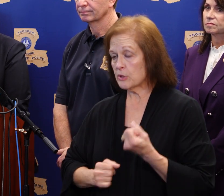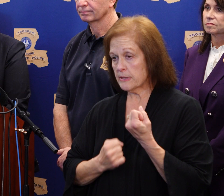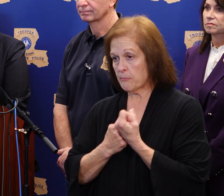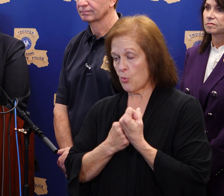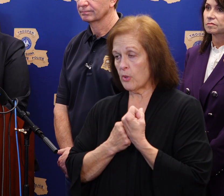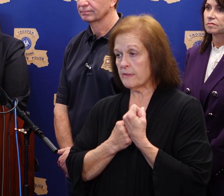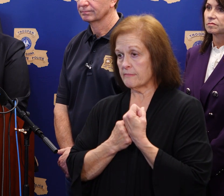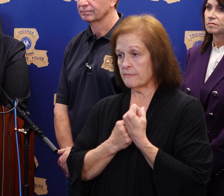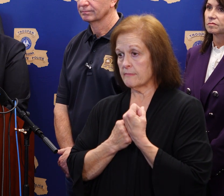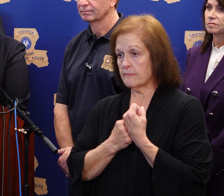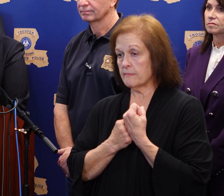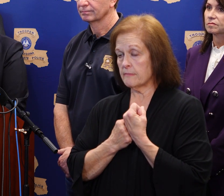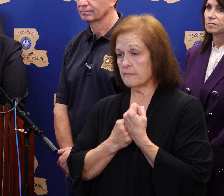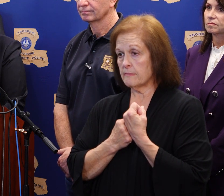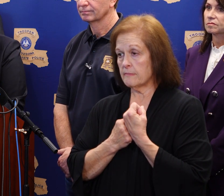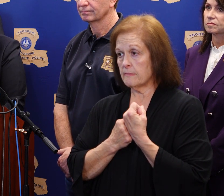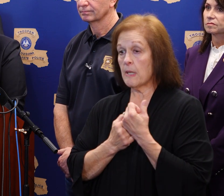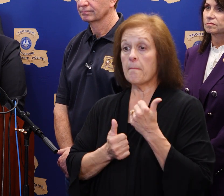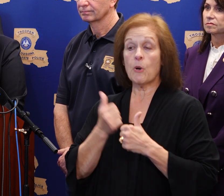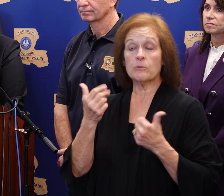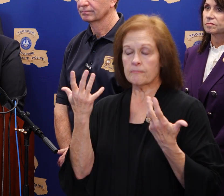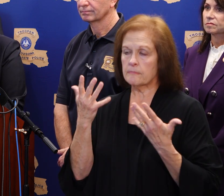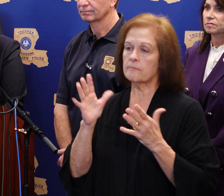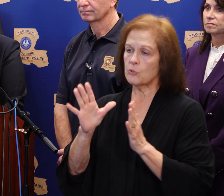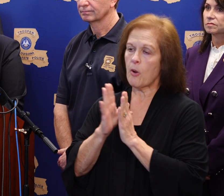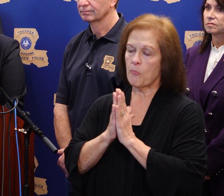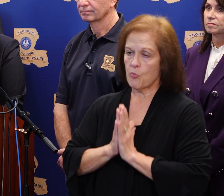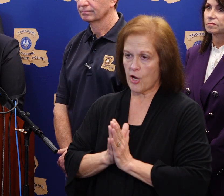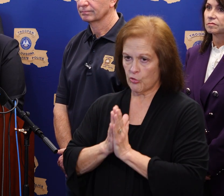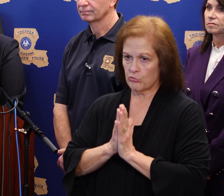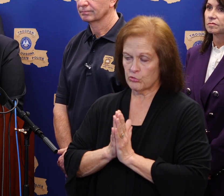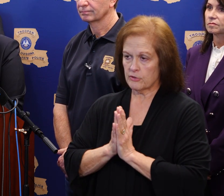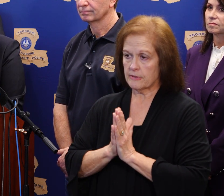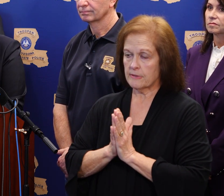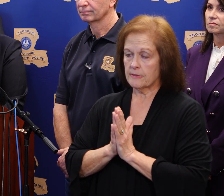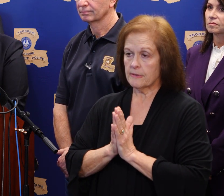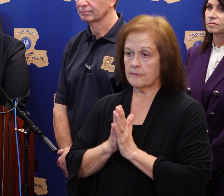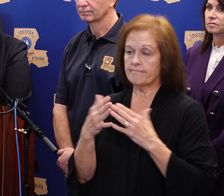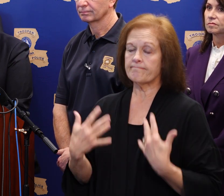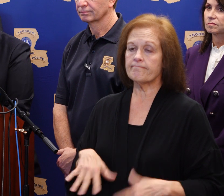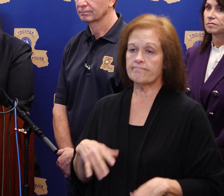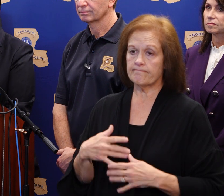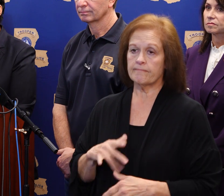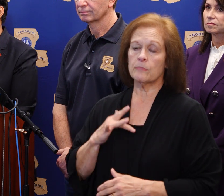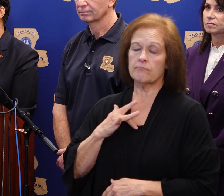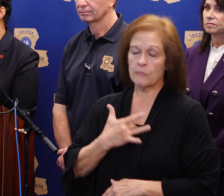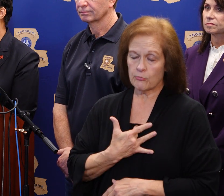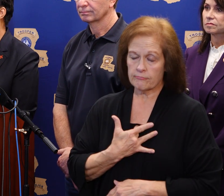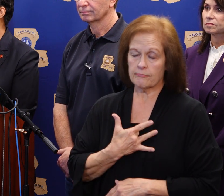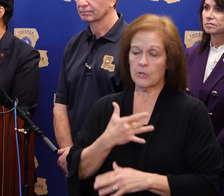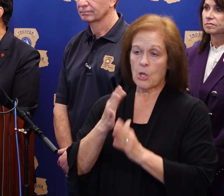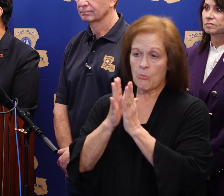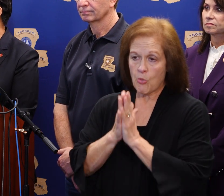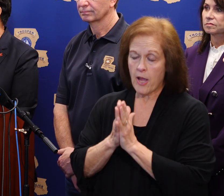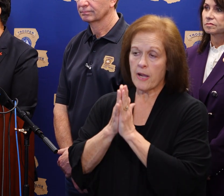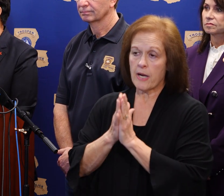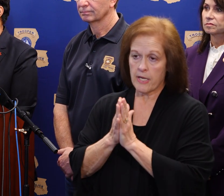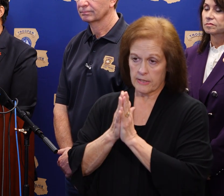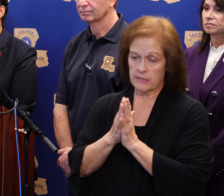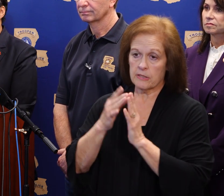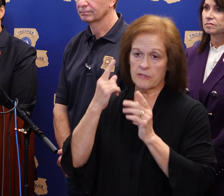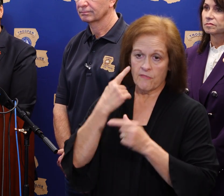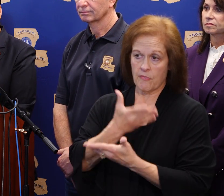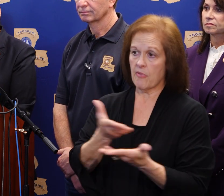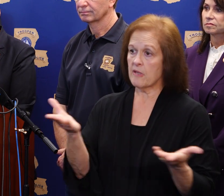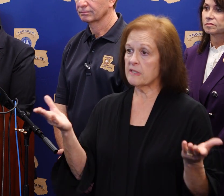support, and most of all, your prayers. Our hearts and prayers continue to go out to